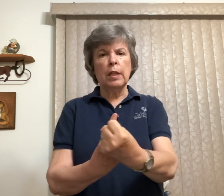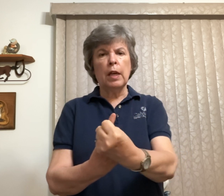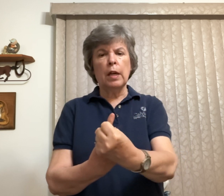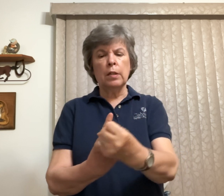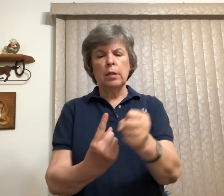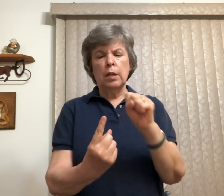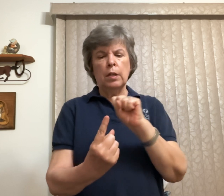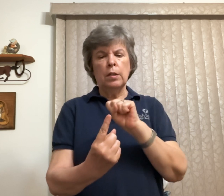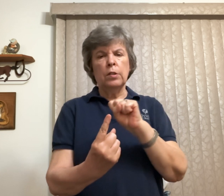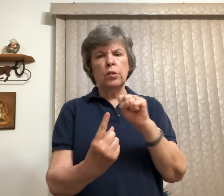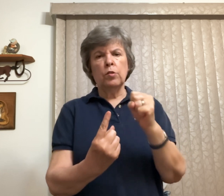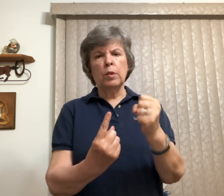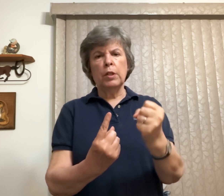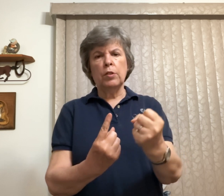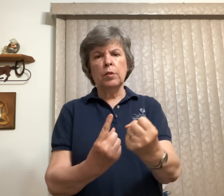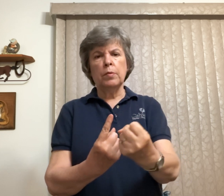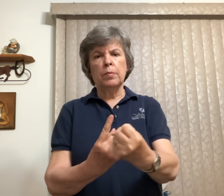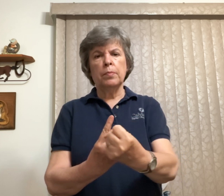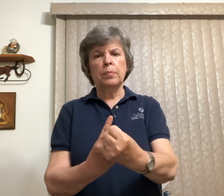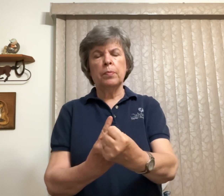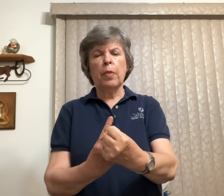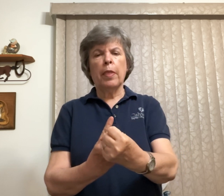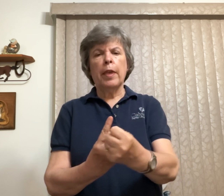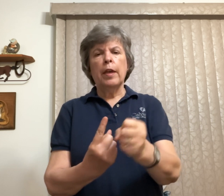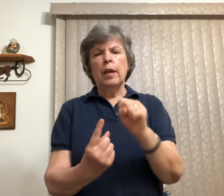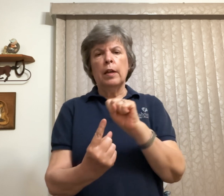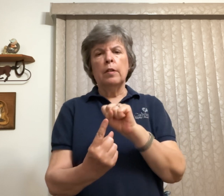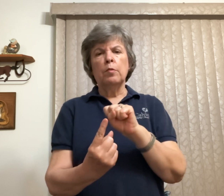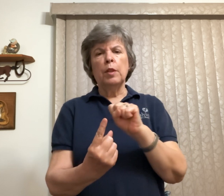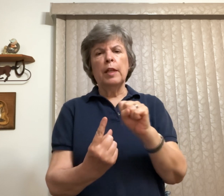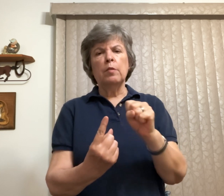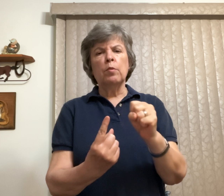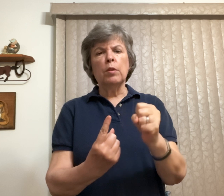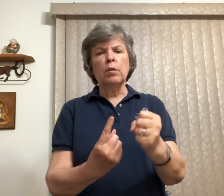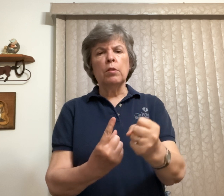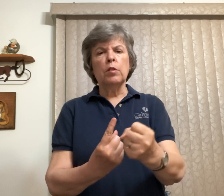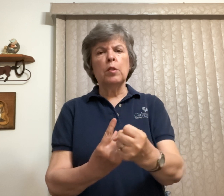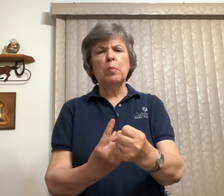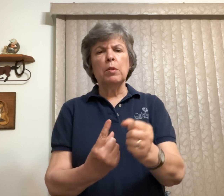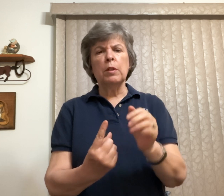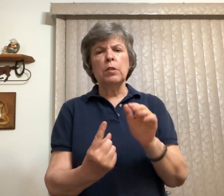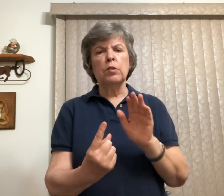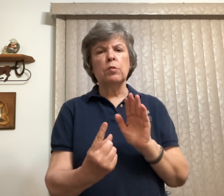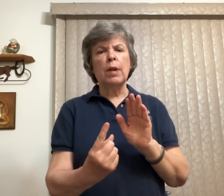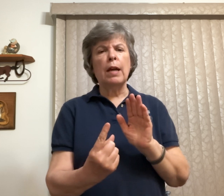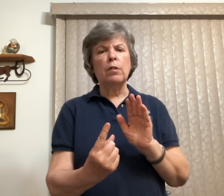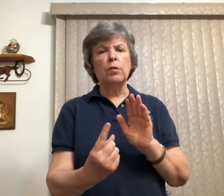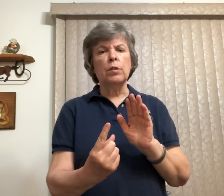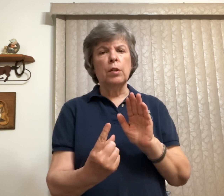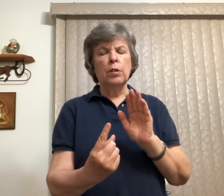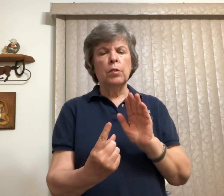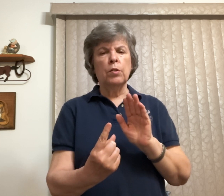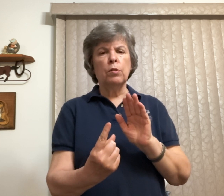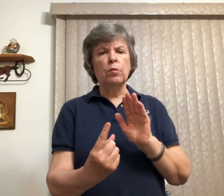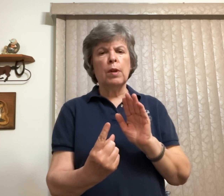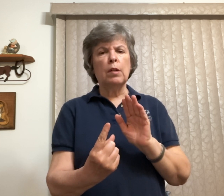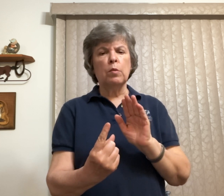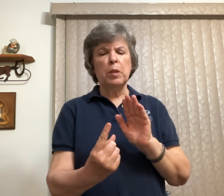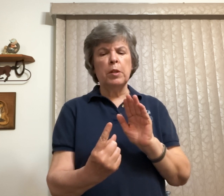that. Situation. A related word that looks similar is surround. So surround would be the